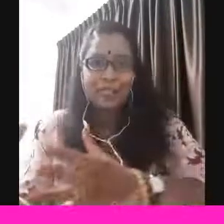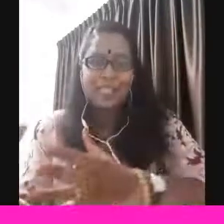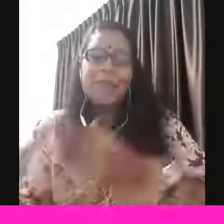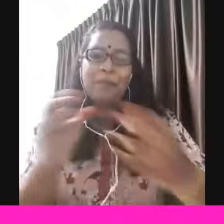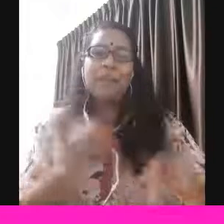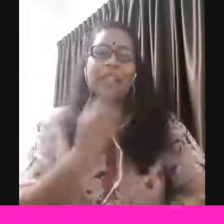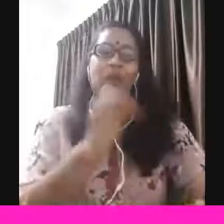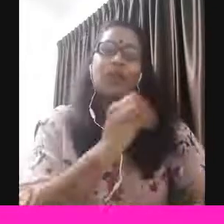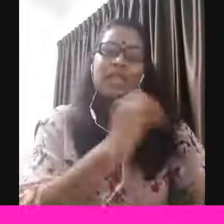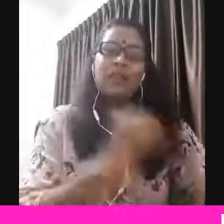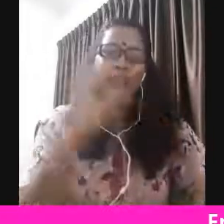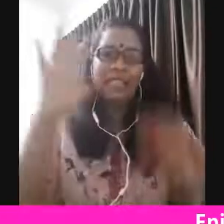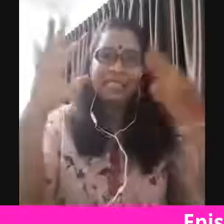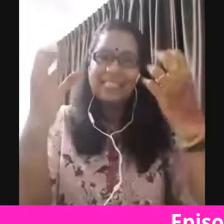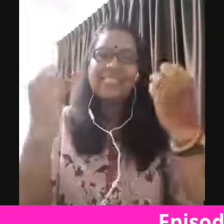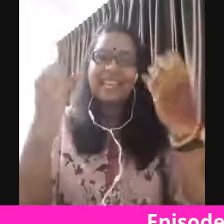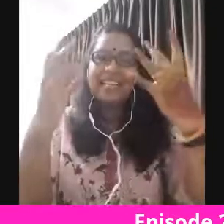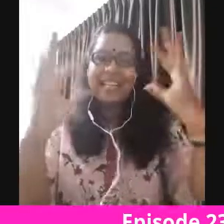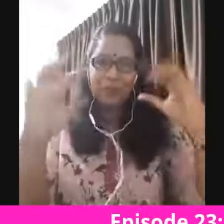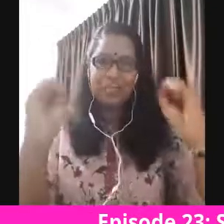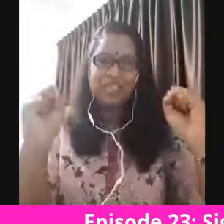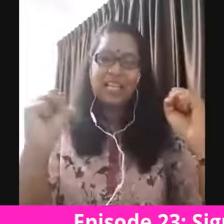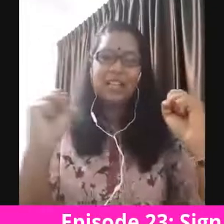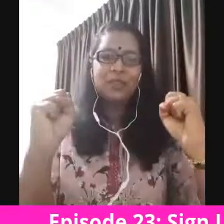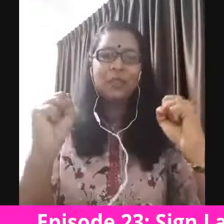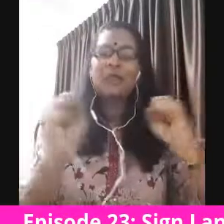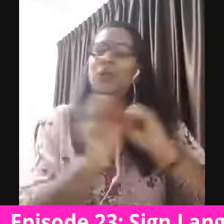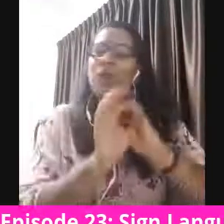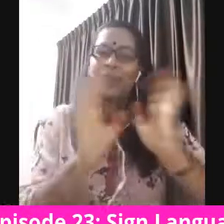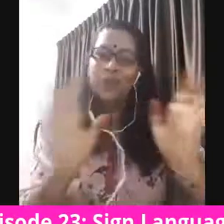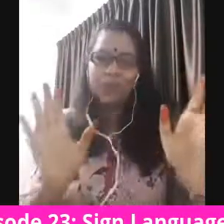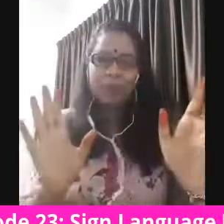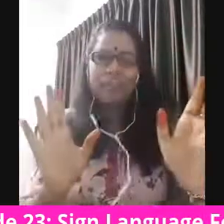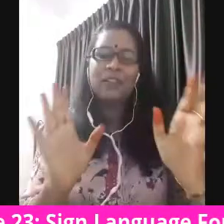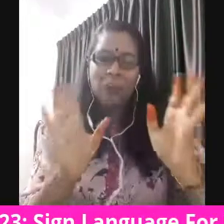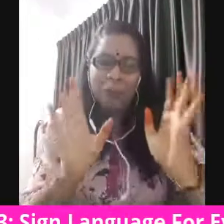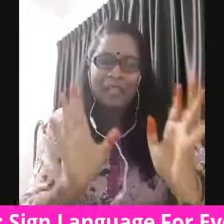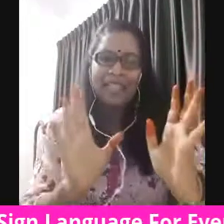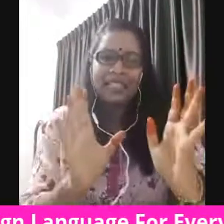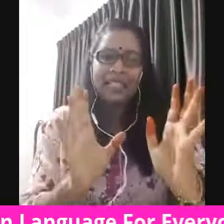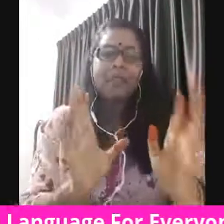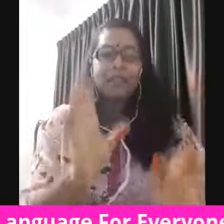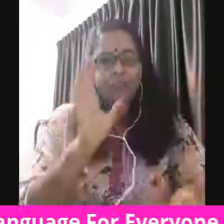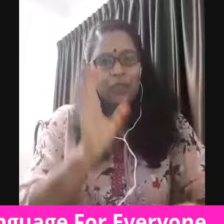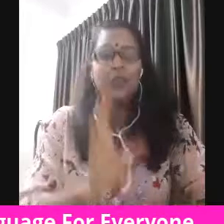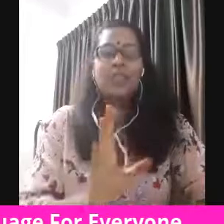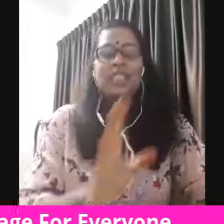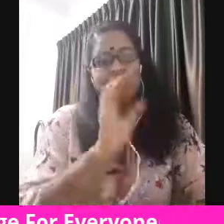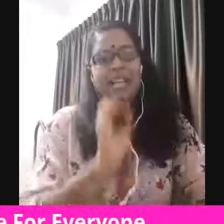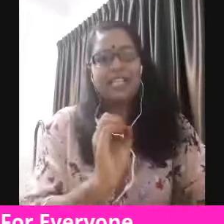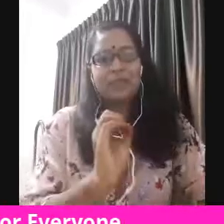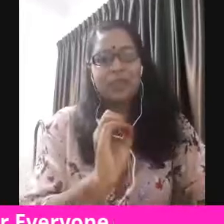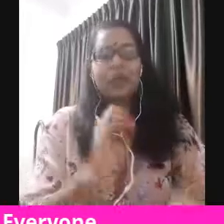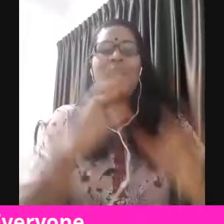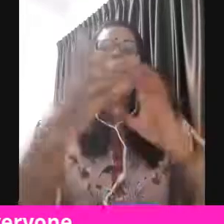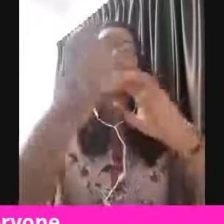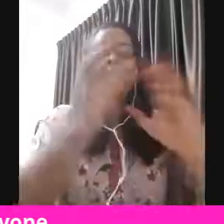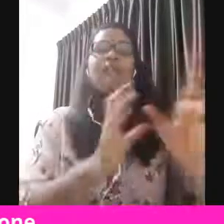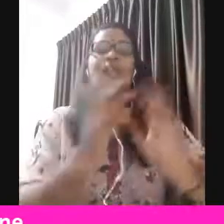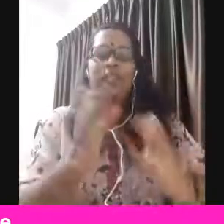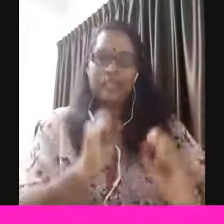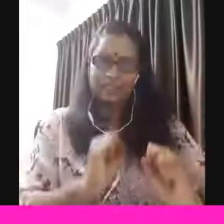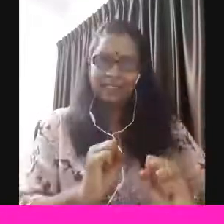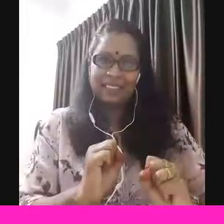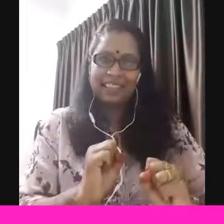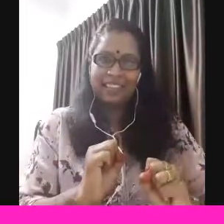the languages, but they hmm, only know the sign language. So we don't Uh-huh. want to make it complicated. We use Bahasa Melayu, we will